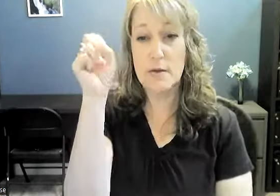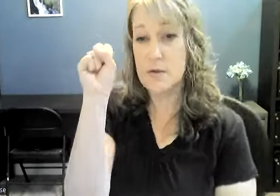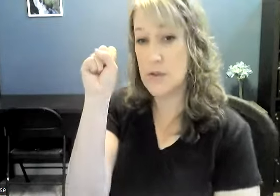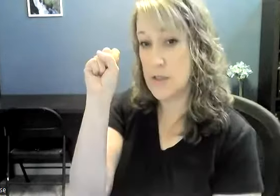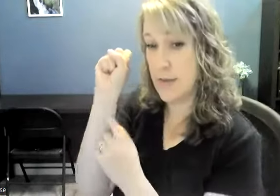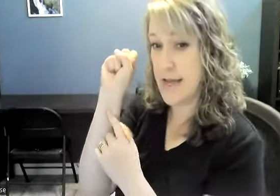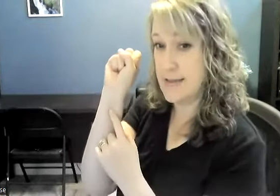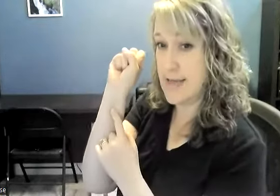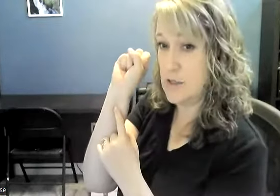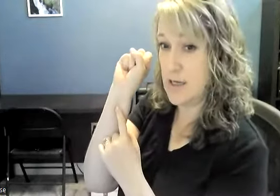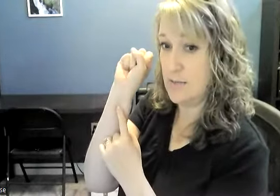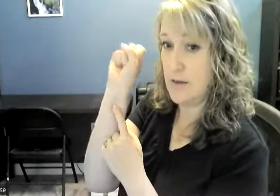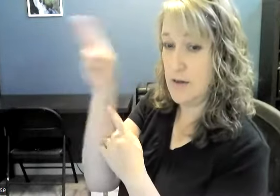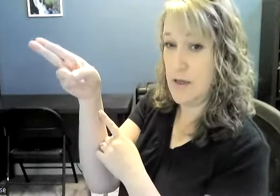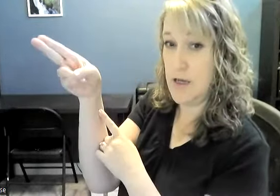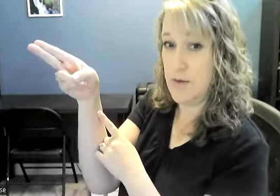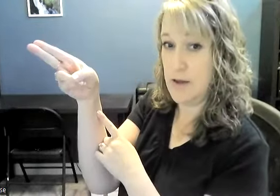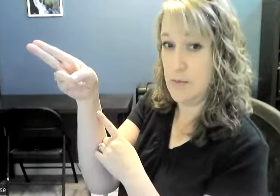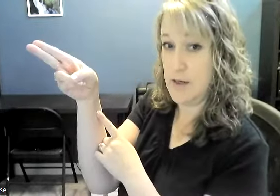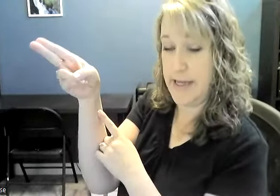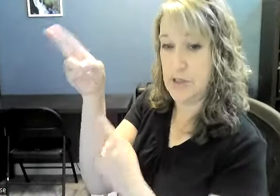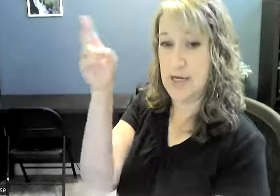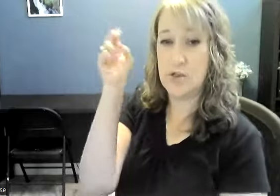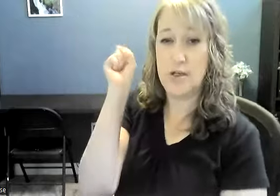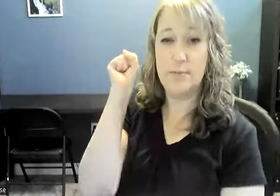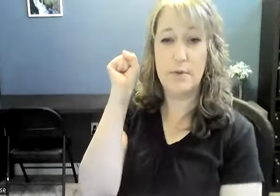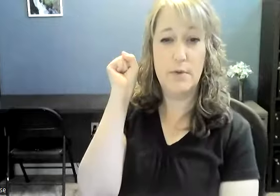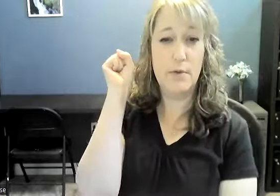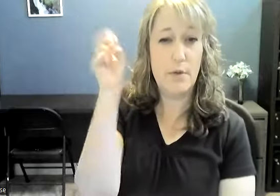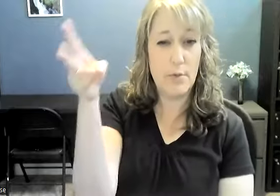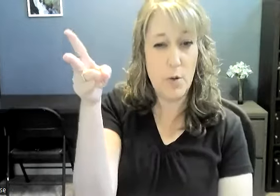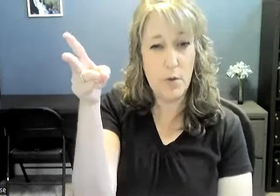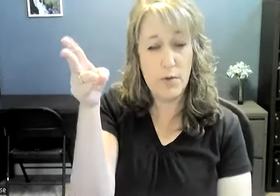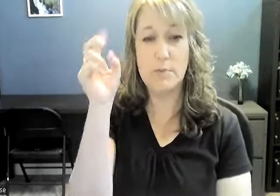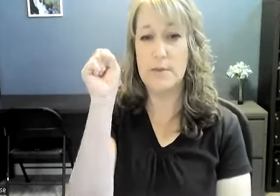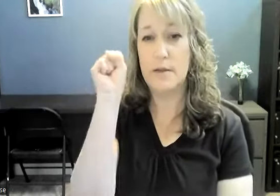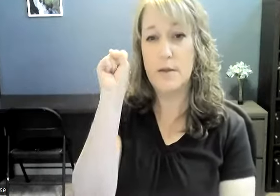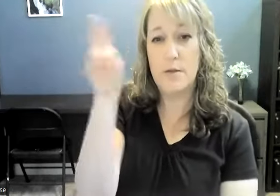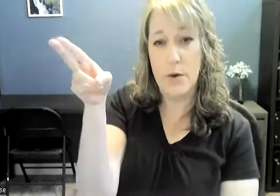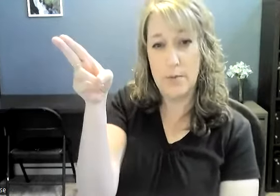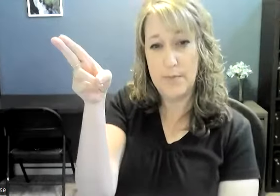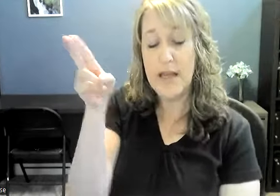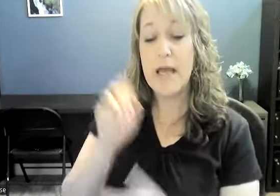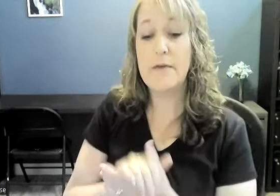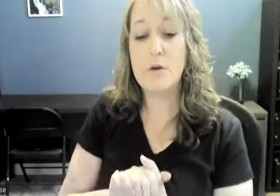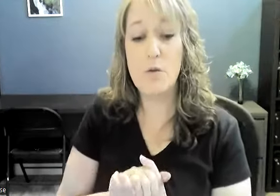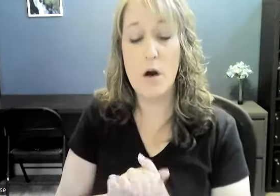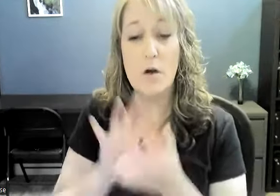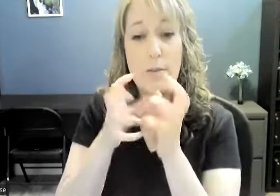So you start with an S hand shape and you end with an H hand shape. Throw. Oops, sorry. Throw. If you are crumpling